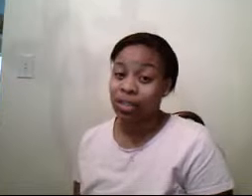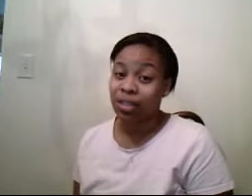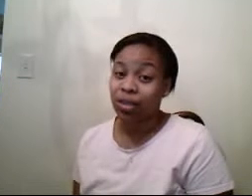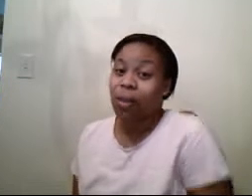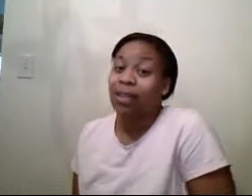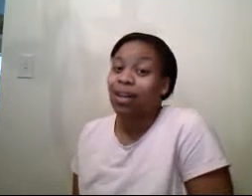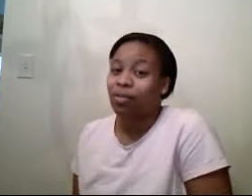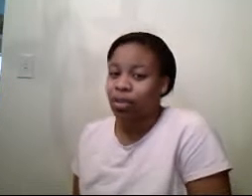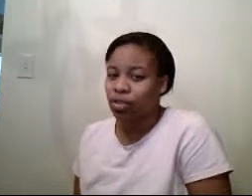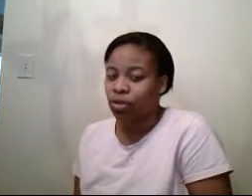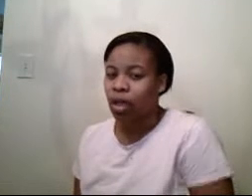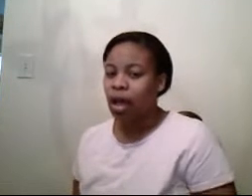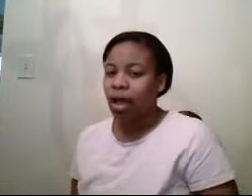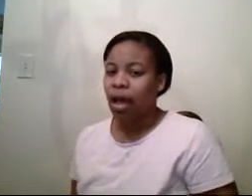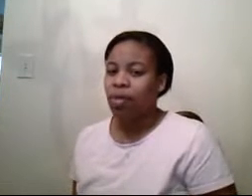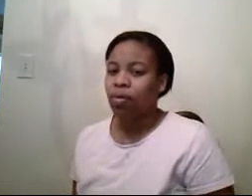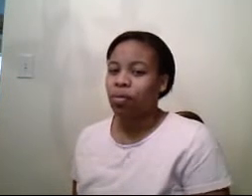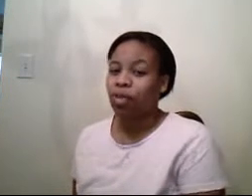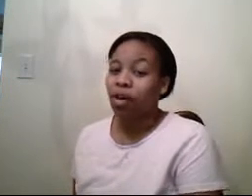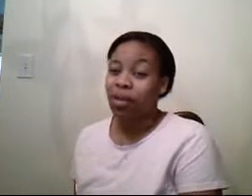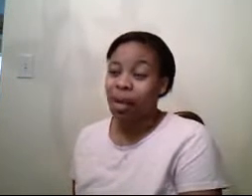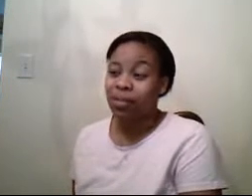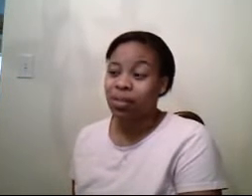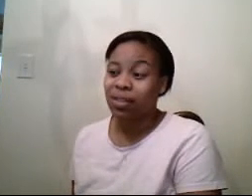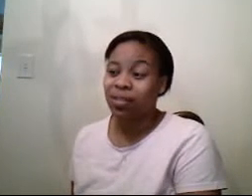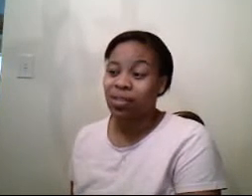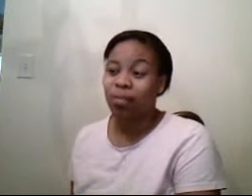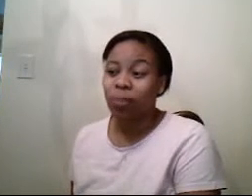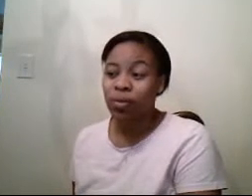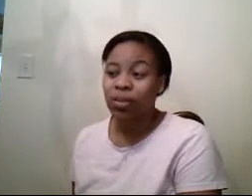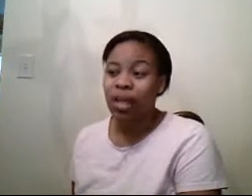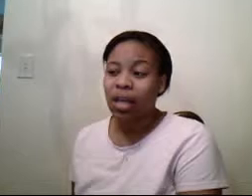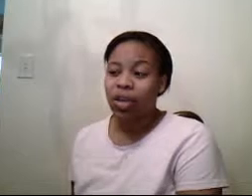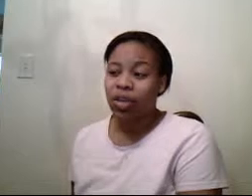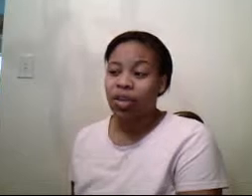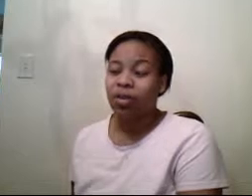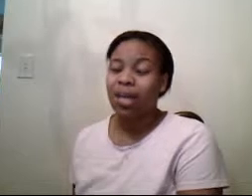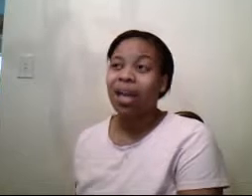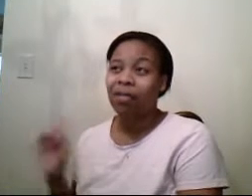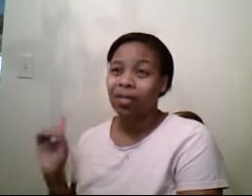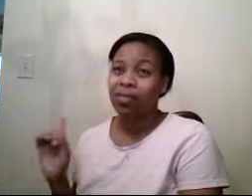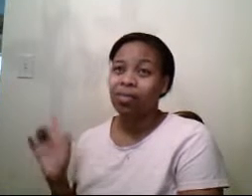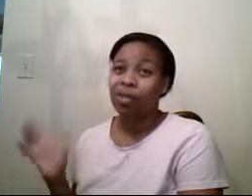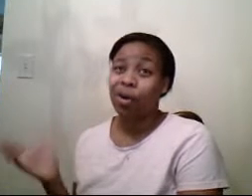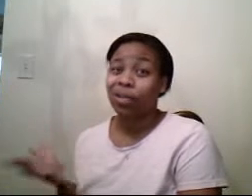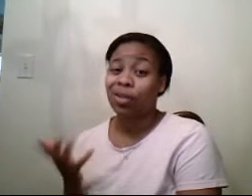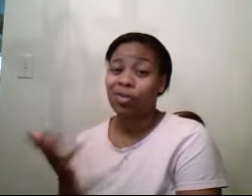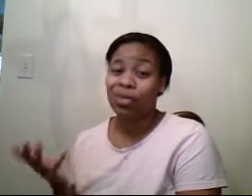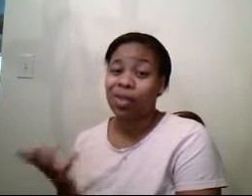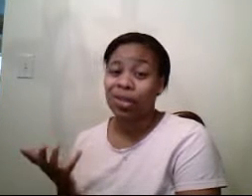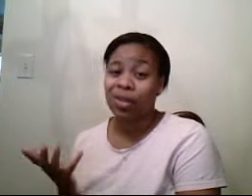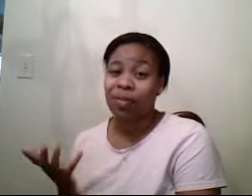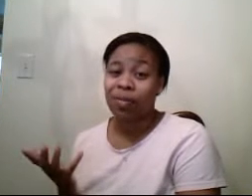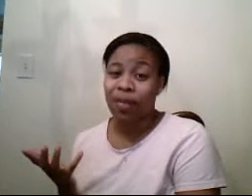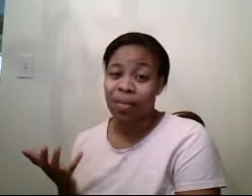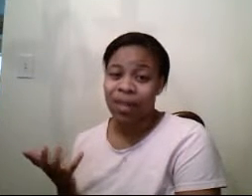it goes back to our research. When we're talking about specifics of boats, he obviously wants the audience to understand what he's coming from.